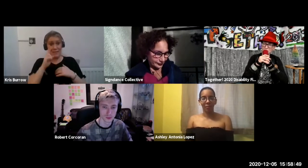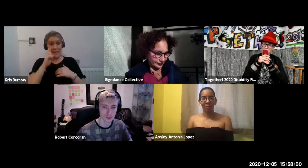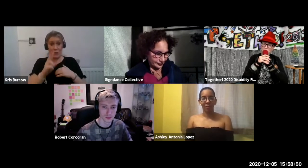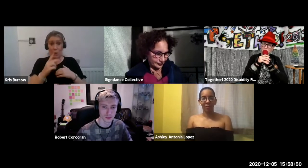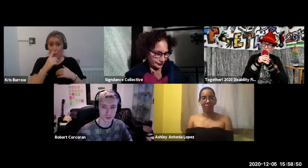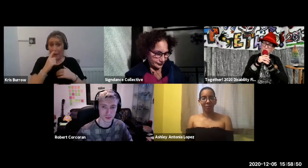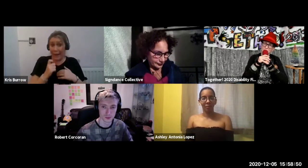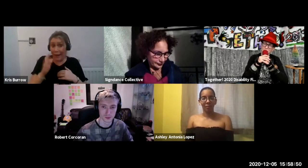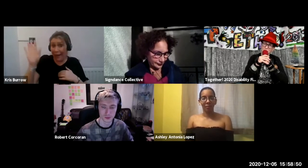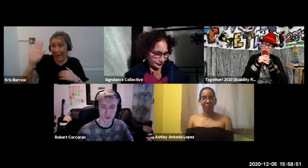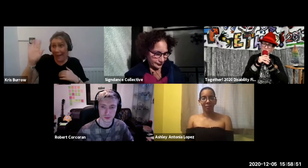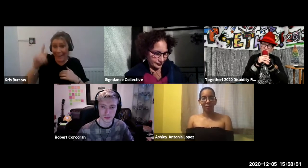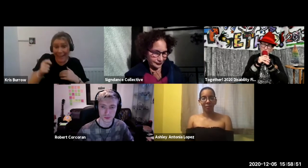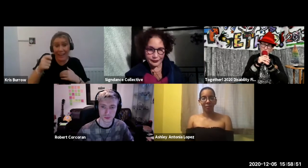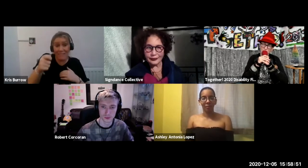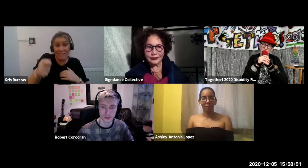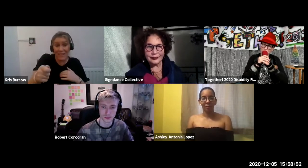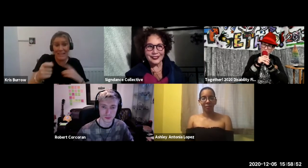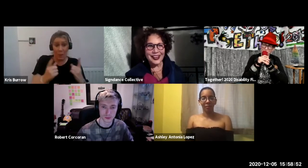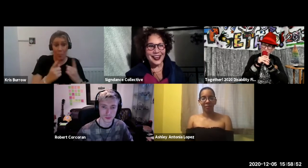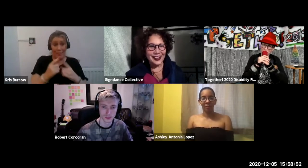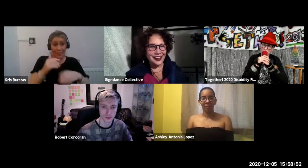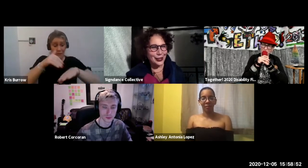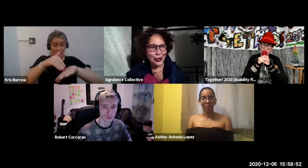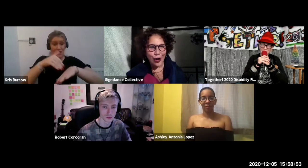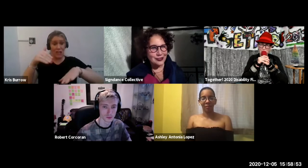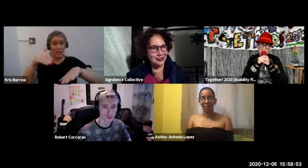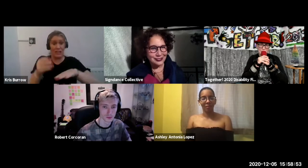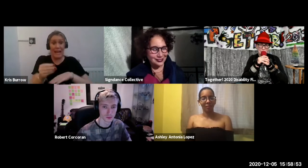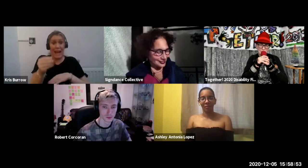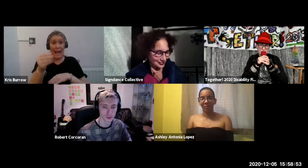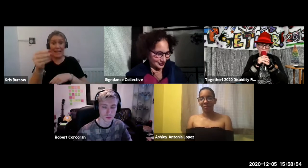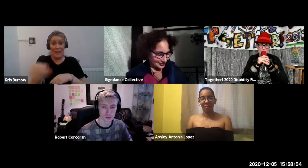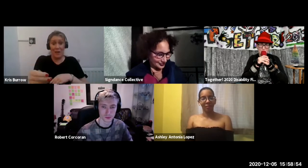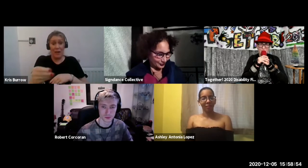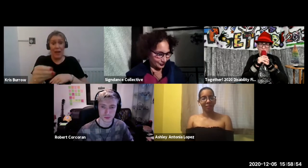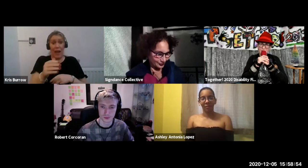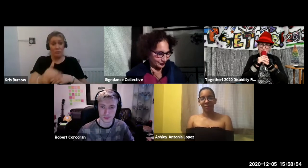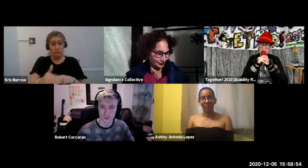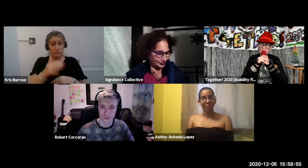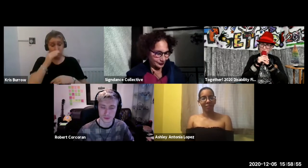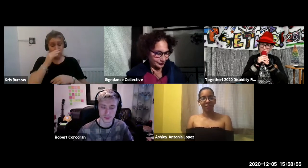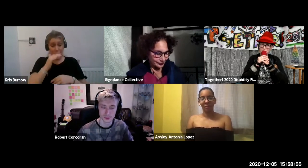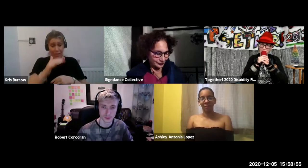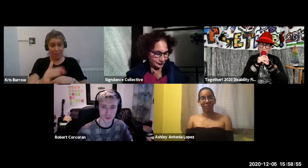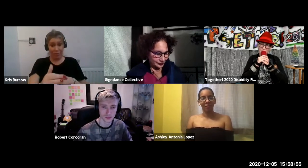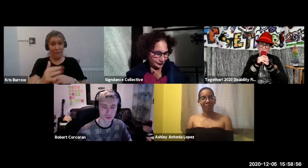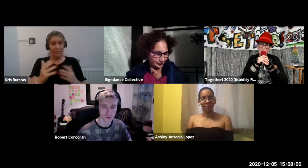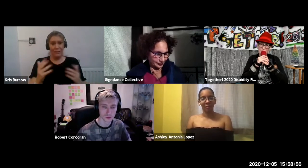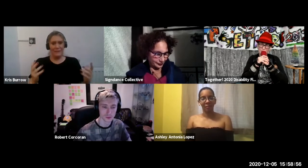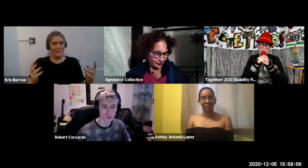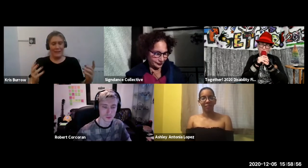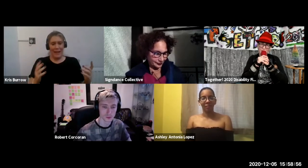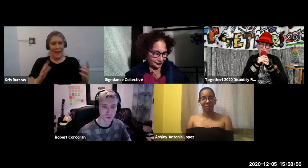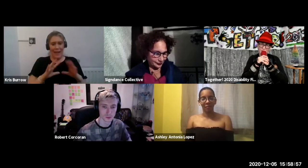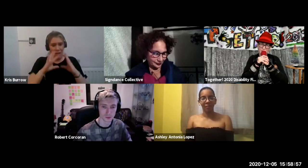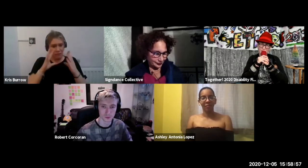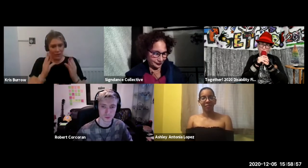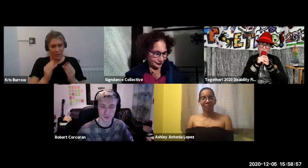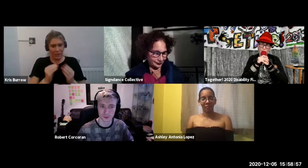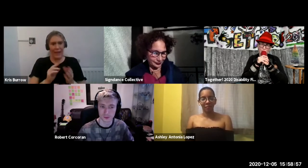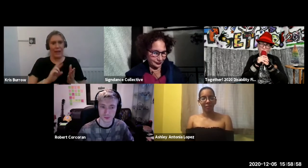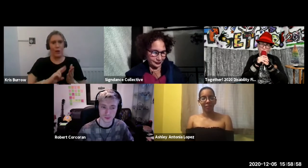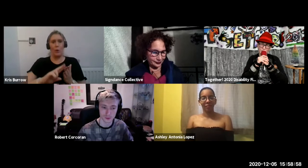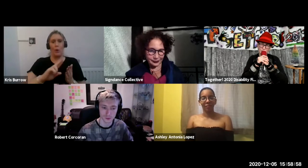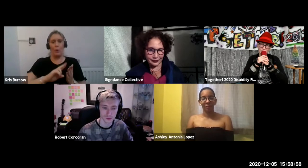come and give you something that they've touched and put it into their hand and breathe all over you? So everything completely normal has had this